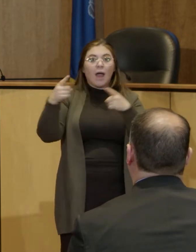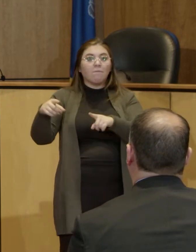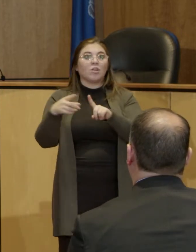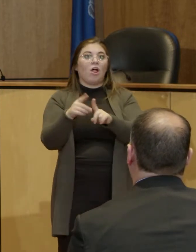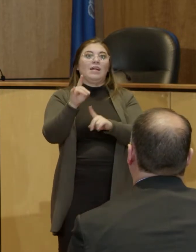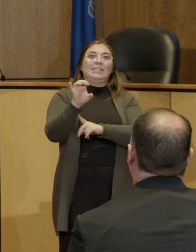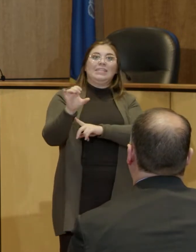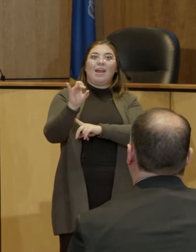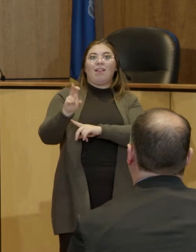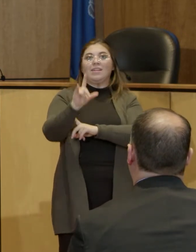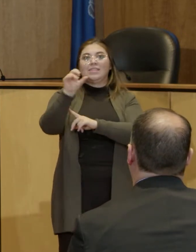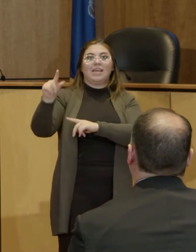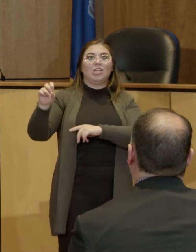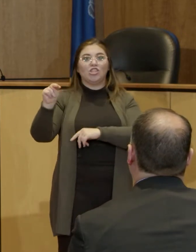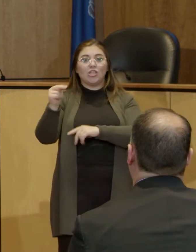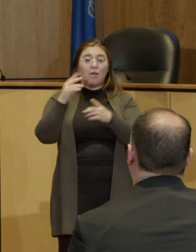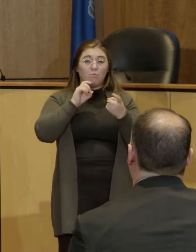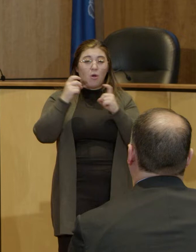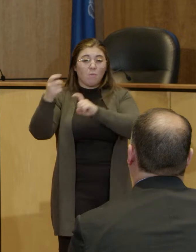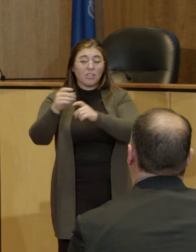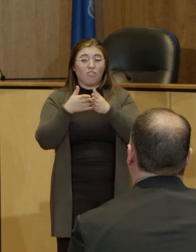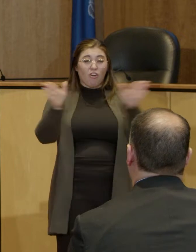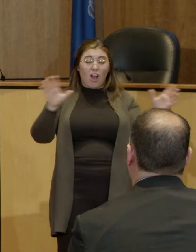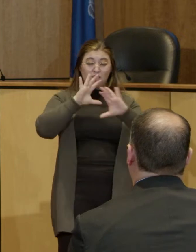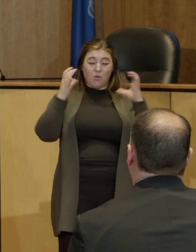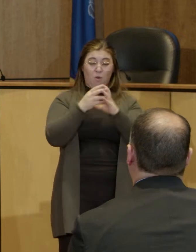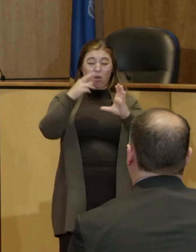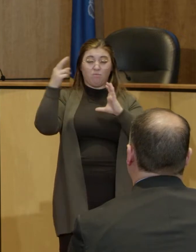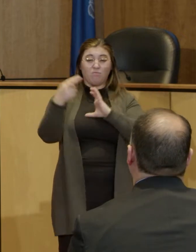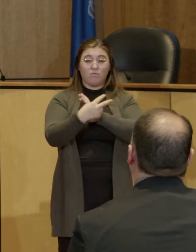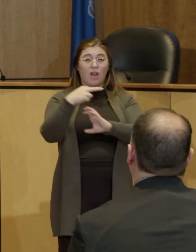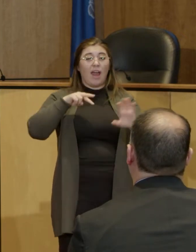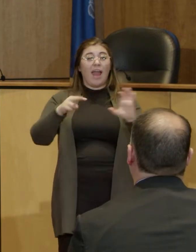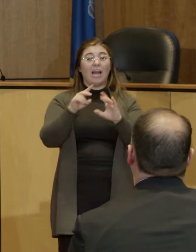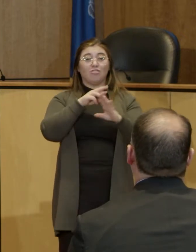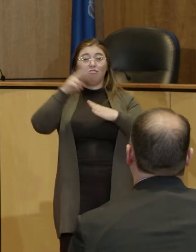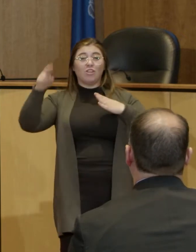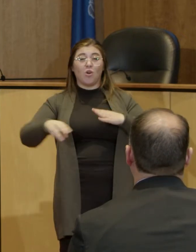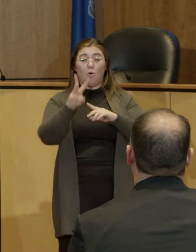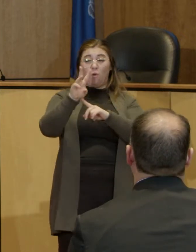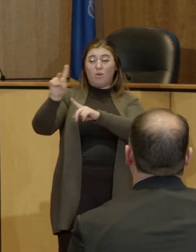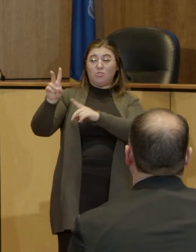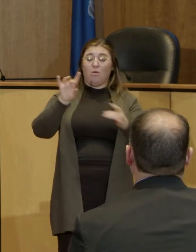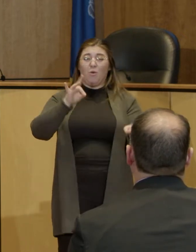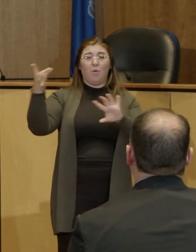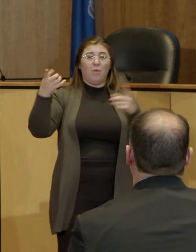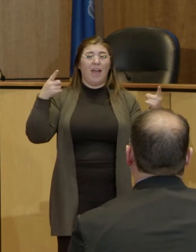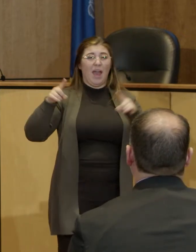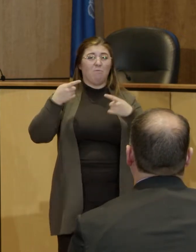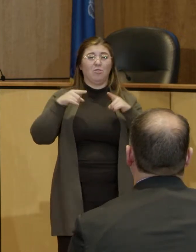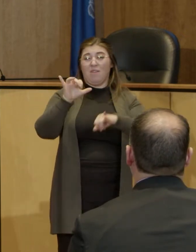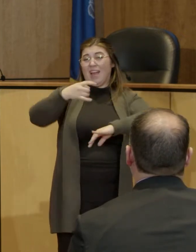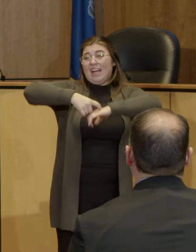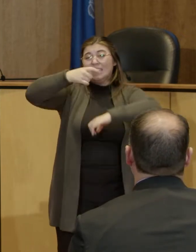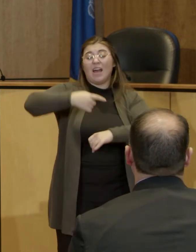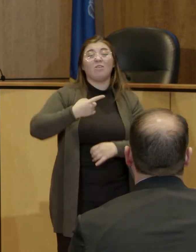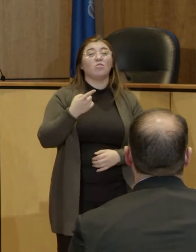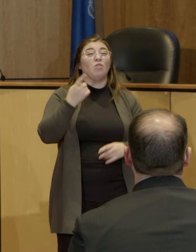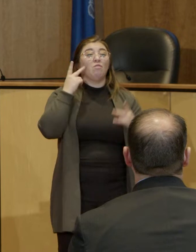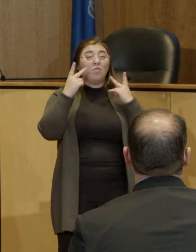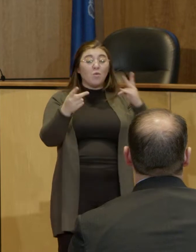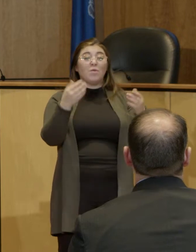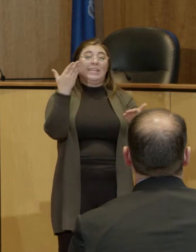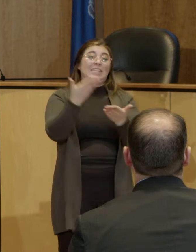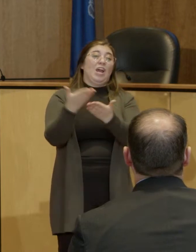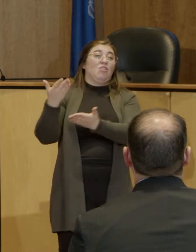movements across the world as a result of World War II and the horrors of World War II. The UN Declaration